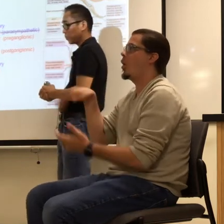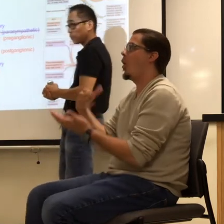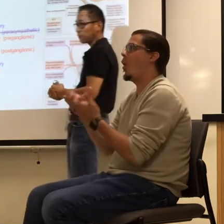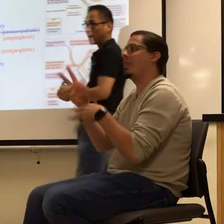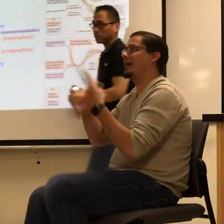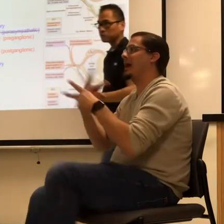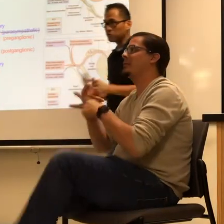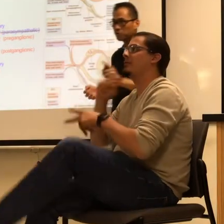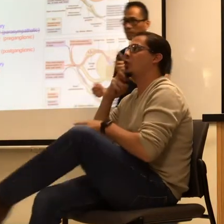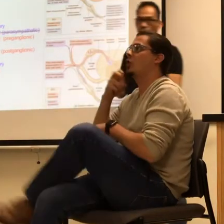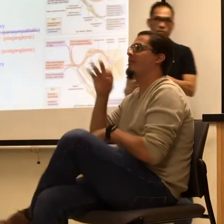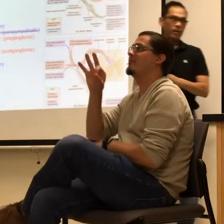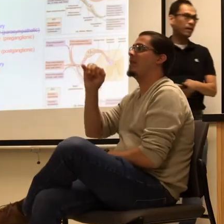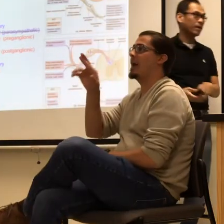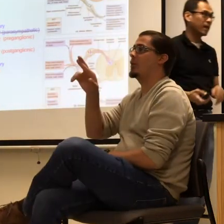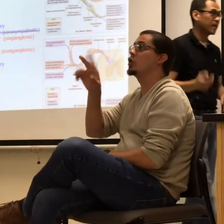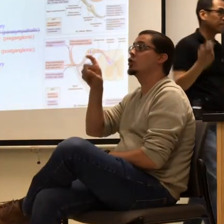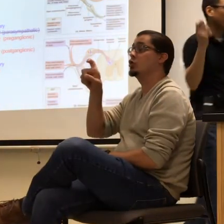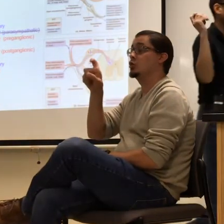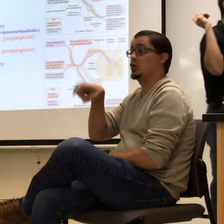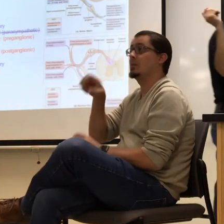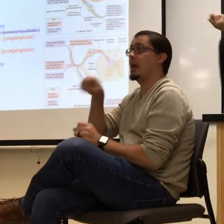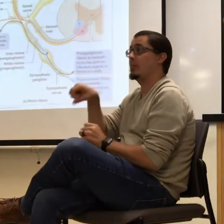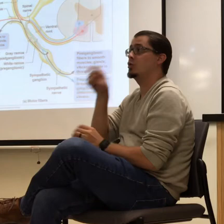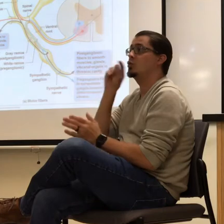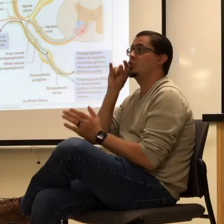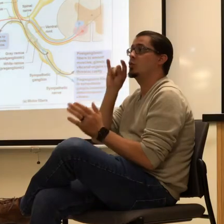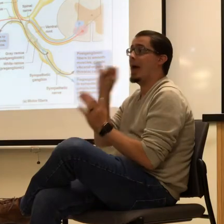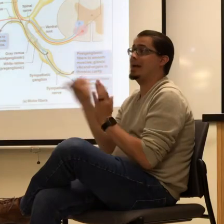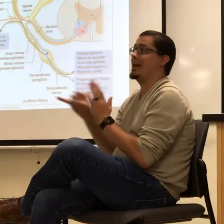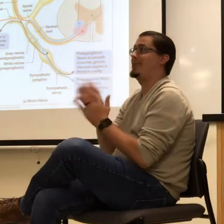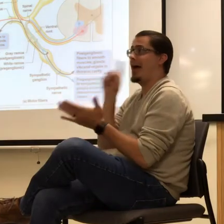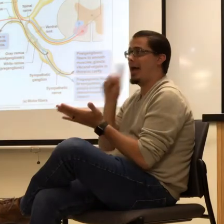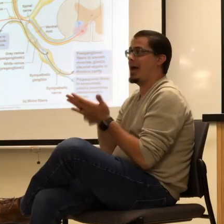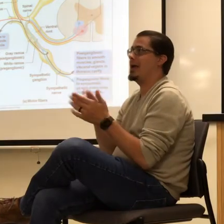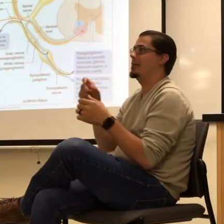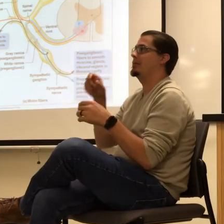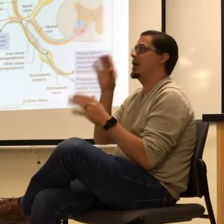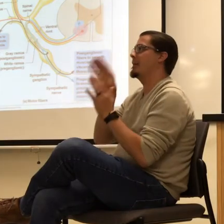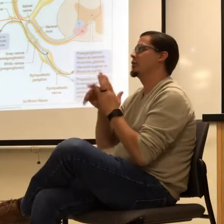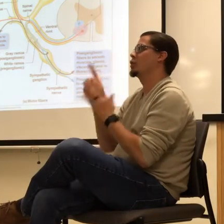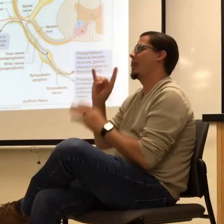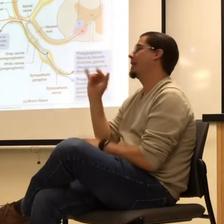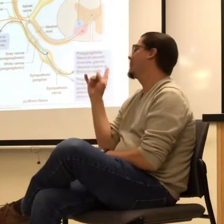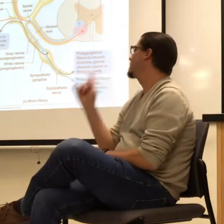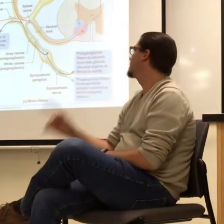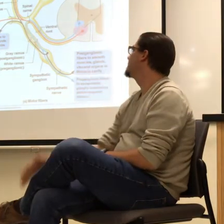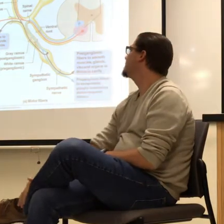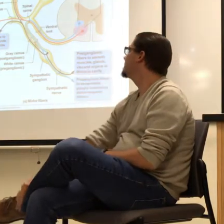kinds of nerve fibers you should be able to identify in a figure like this.